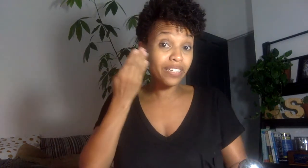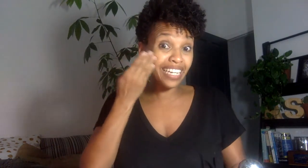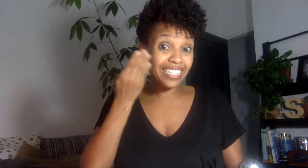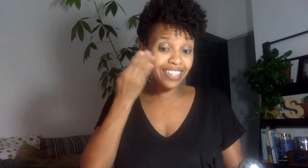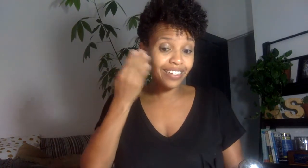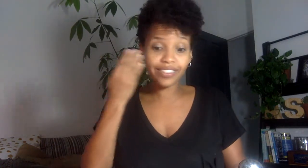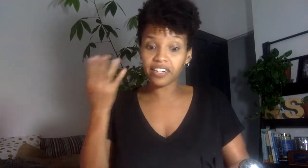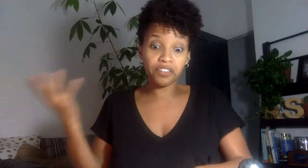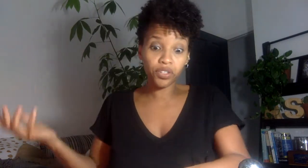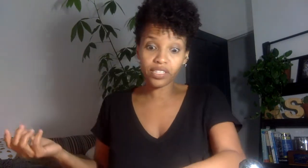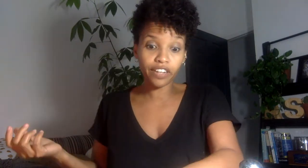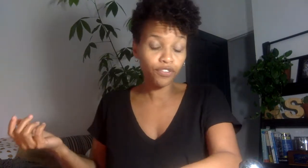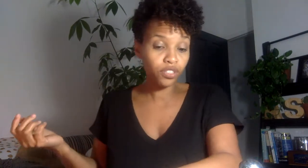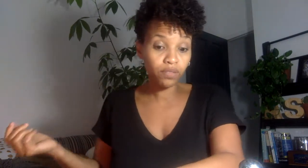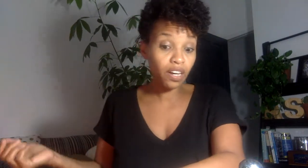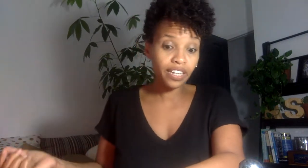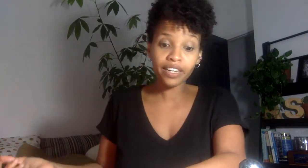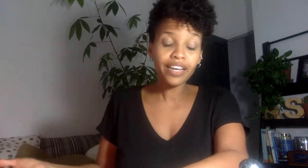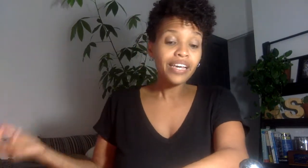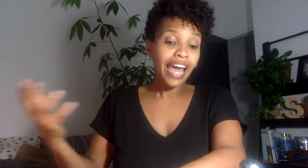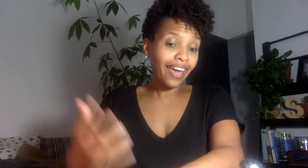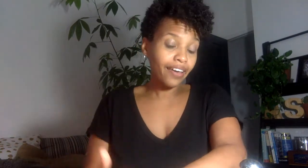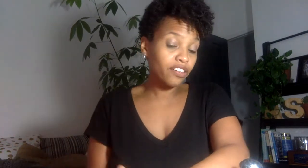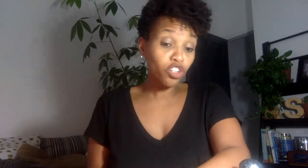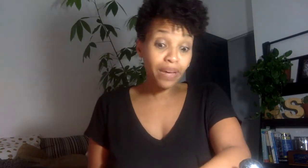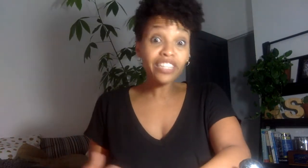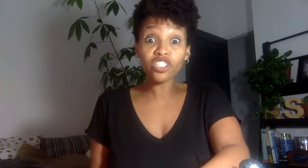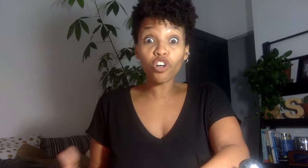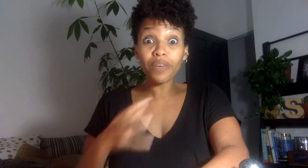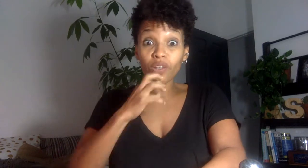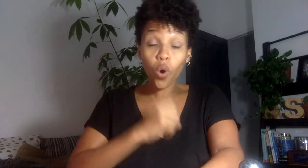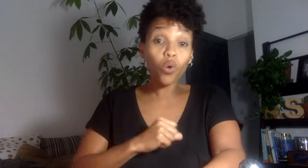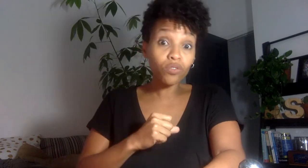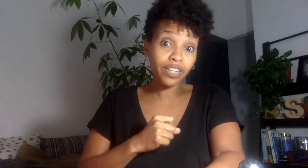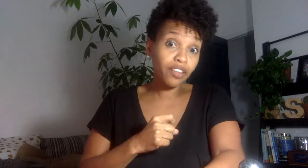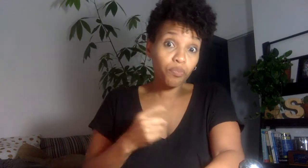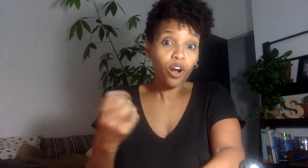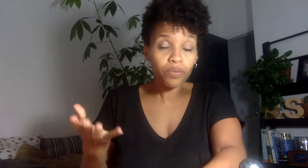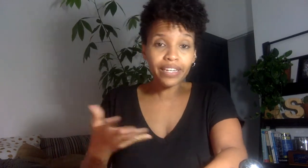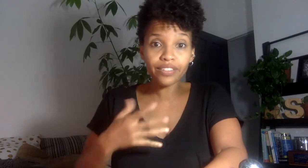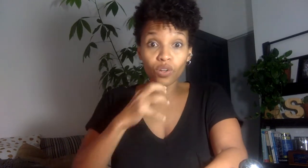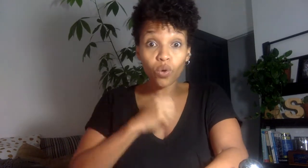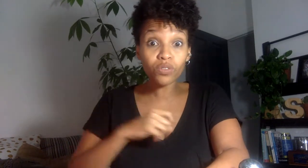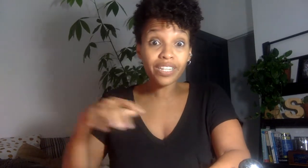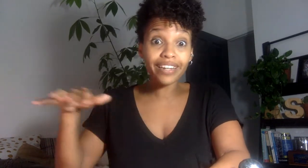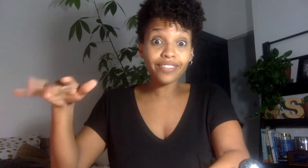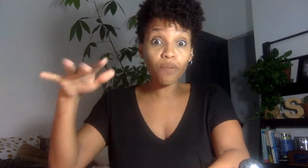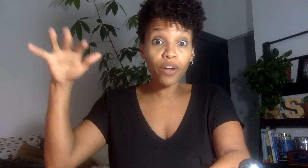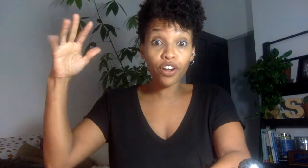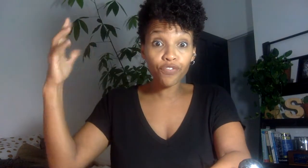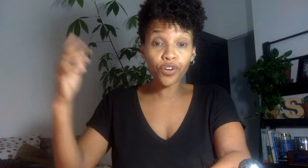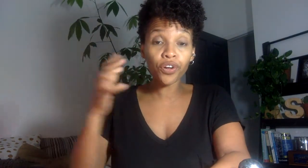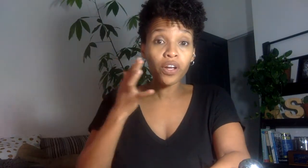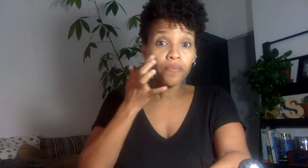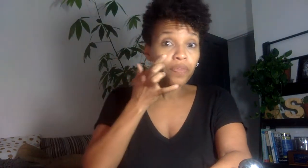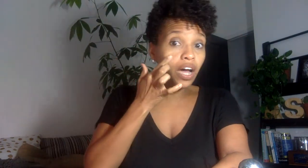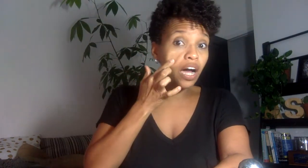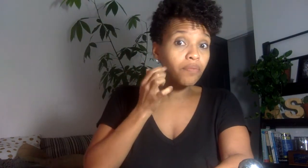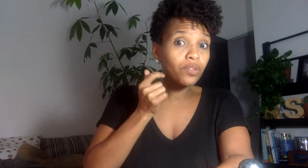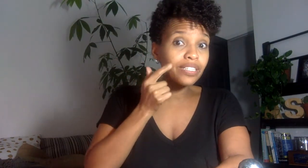is this. I don't know the sign for Slovakia. And there may still be an old sign. There probably is an old sign somewhere for, what is